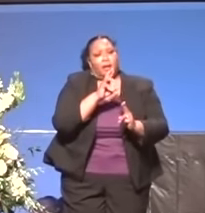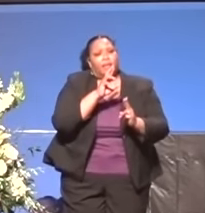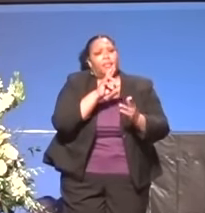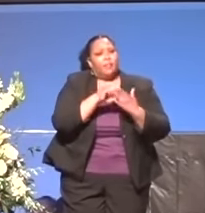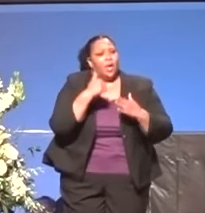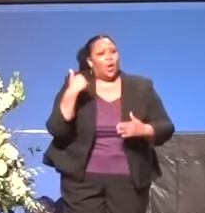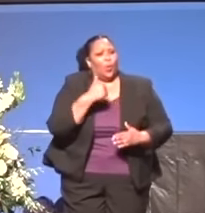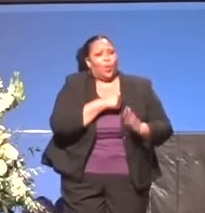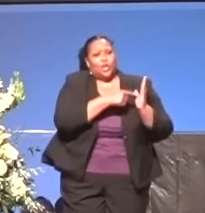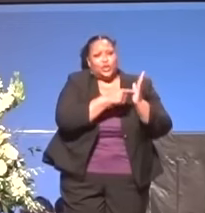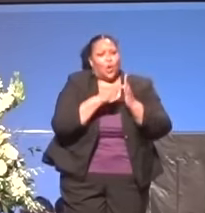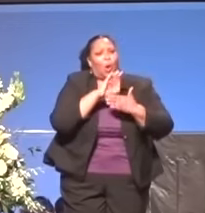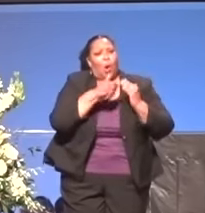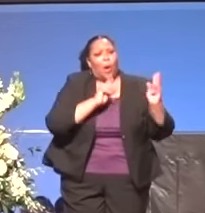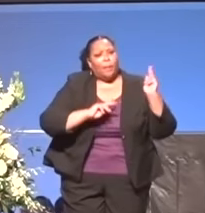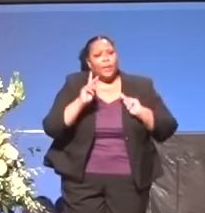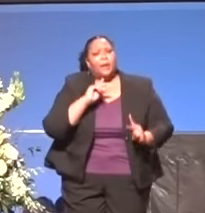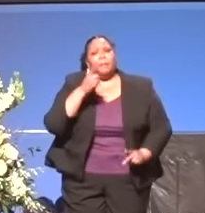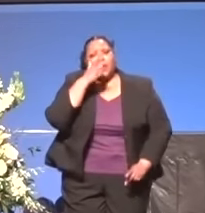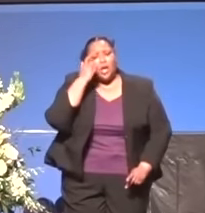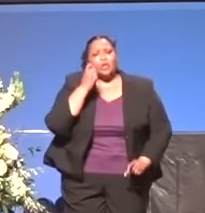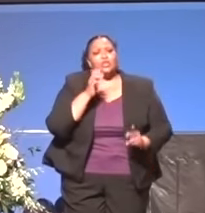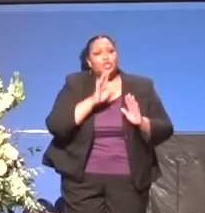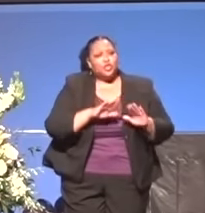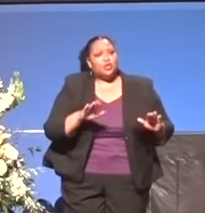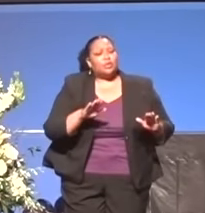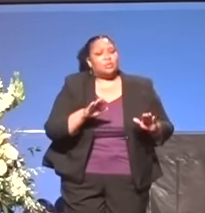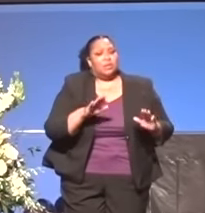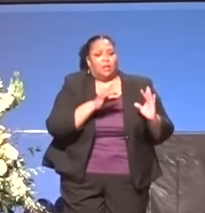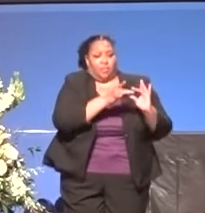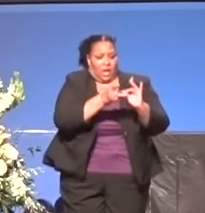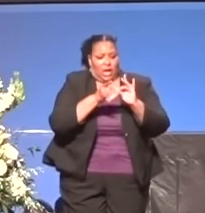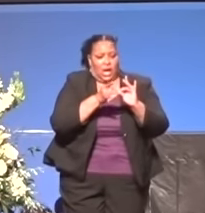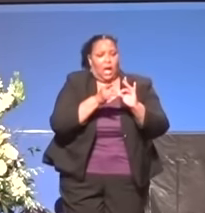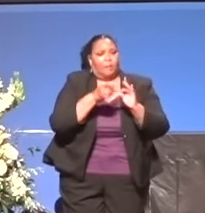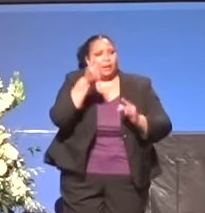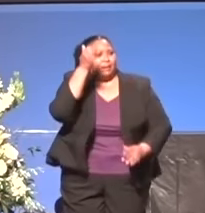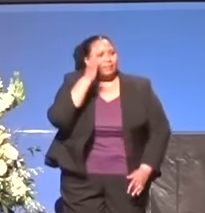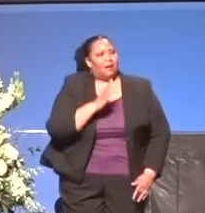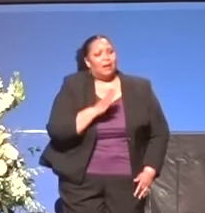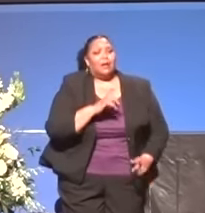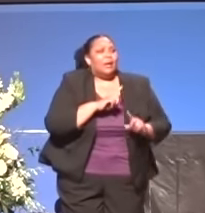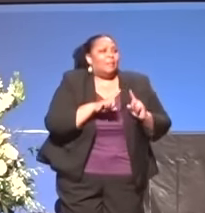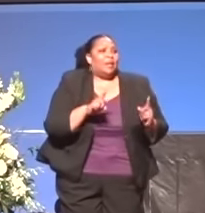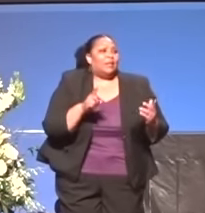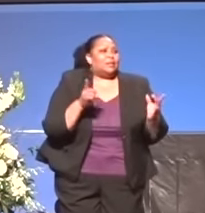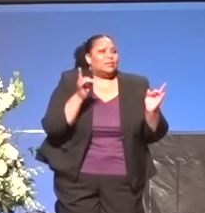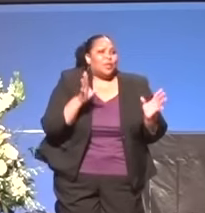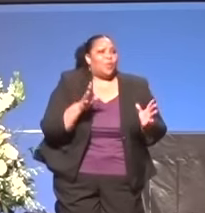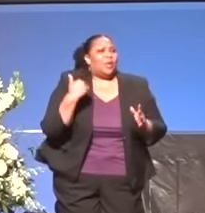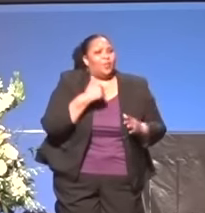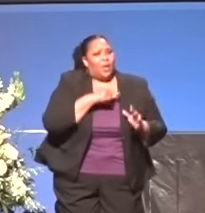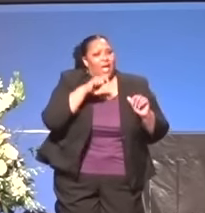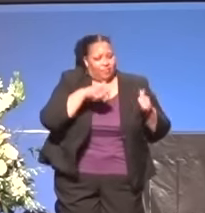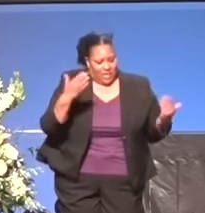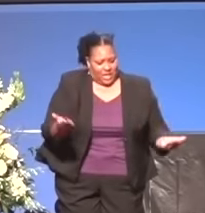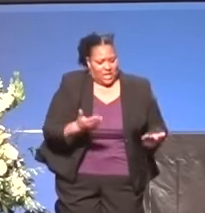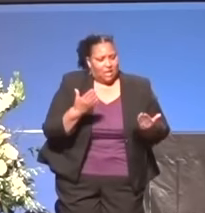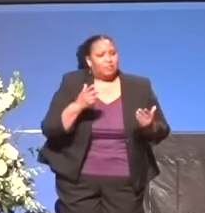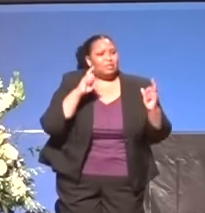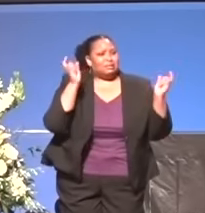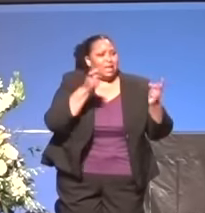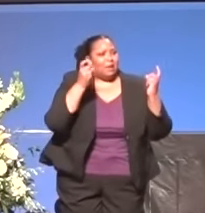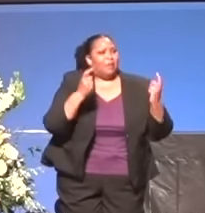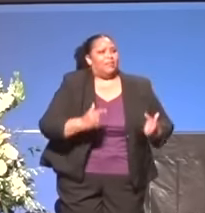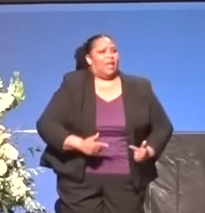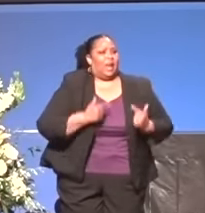accord all people simply because they are children of a common God. And it's very unfortunate that we have to be here, but we're going to celebrate the